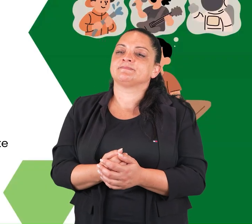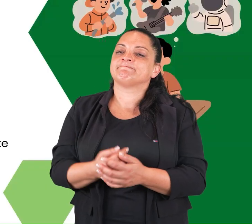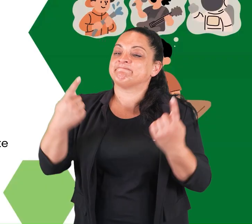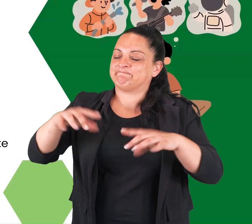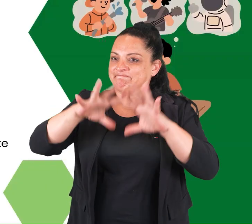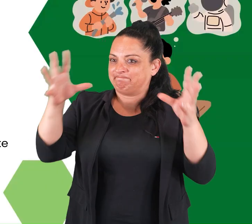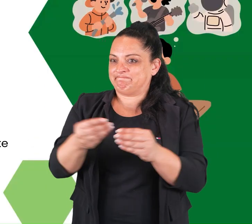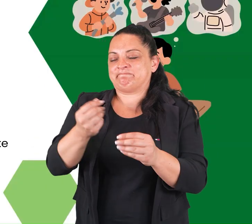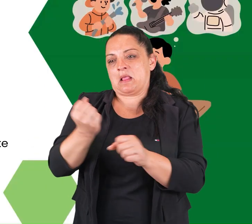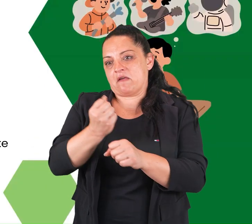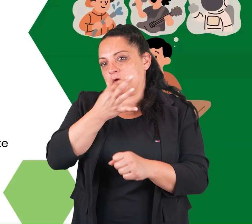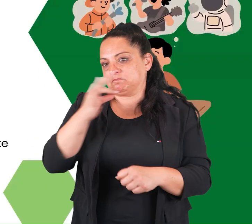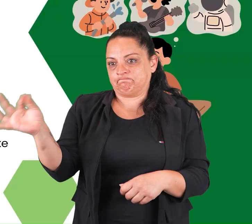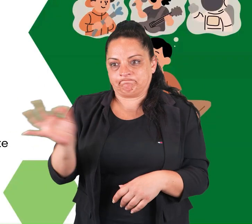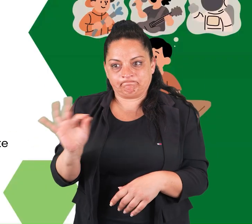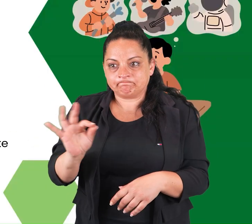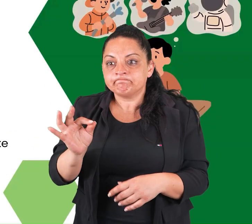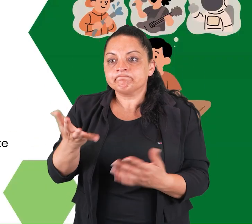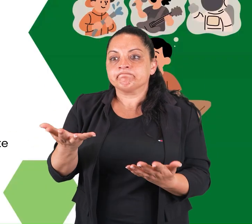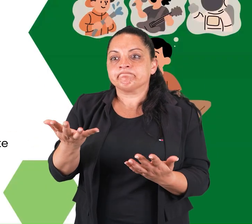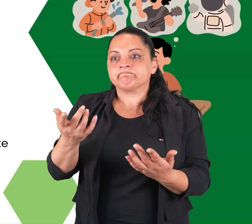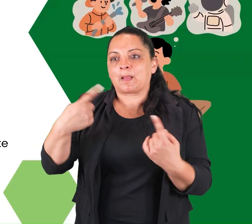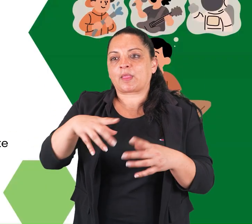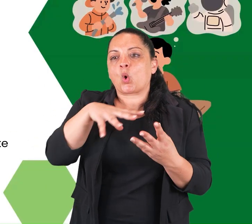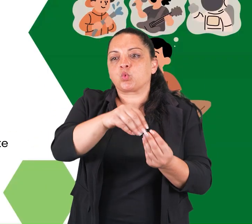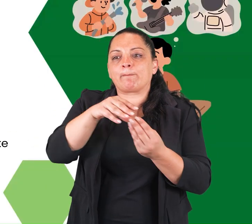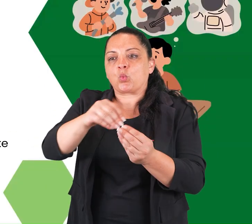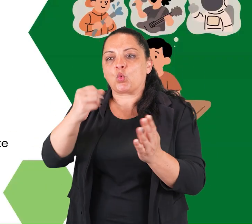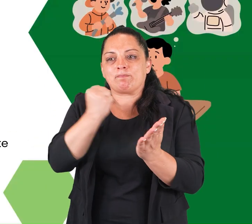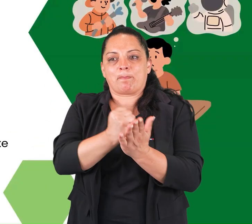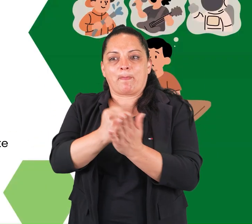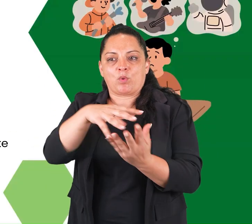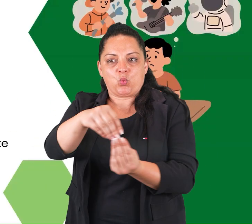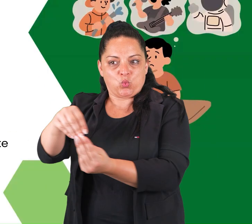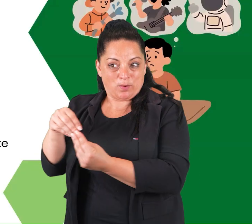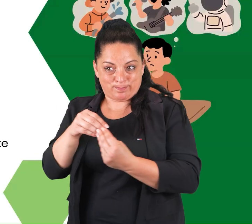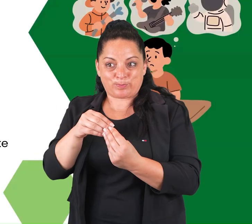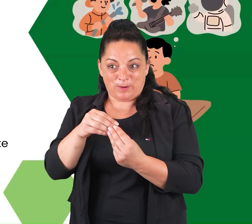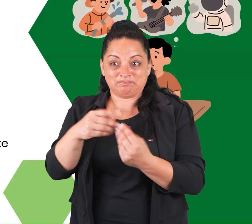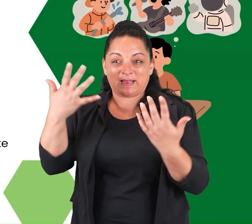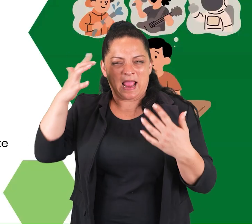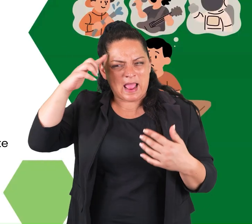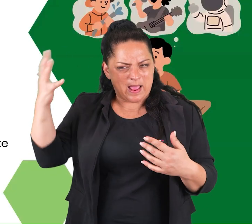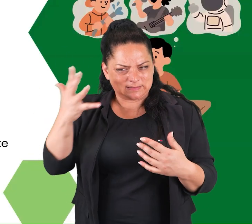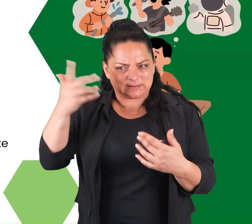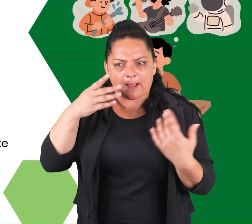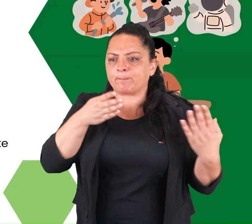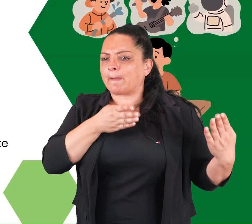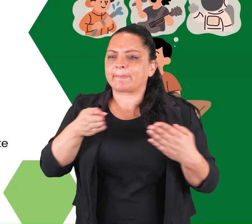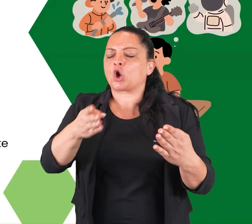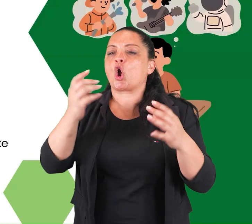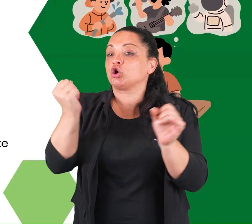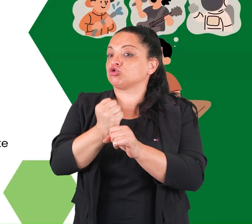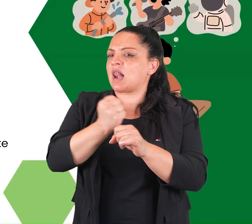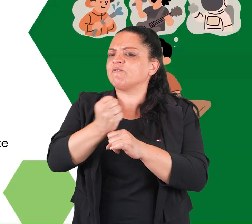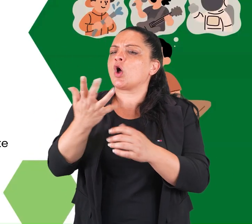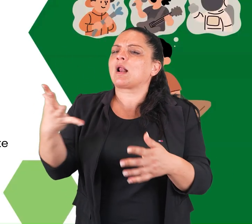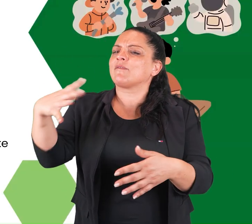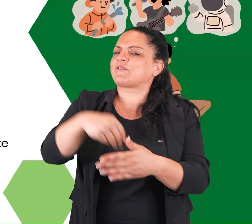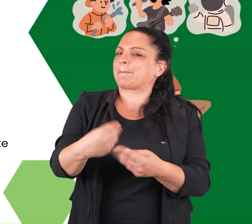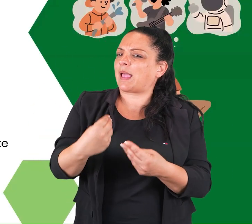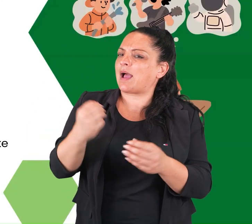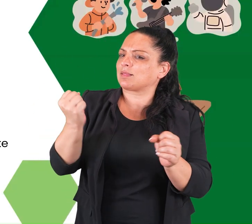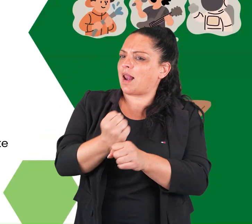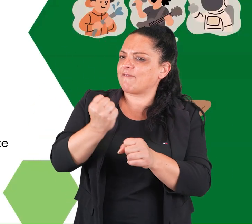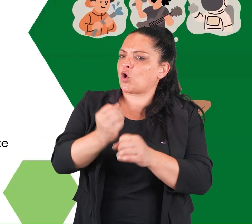This job can be a really great match for this individual and for these target groups. Example of career